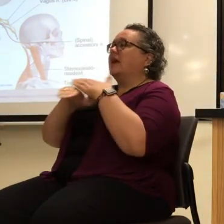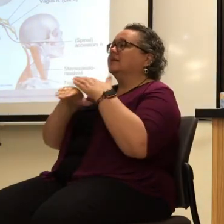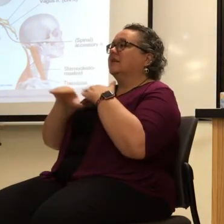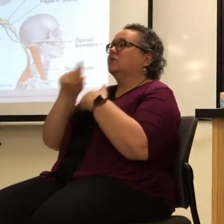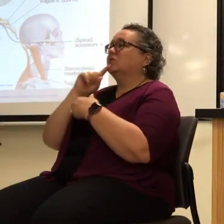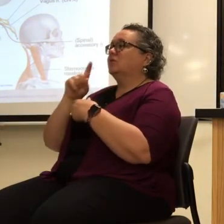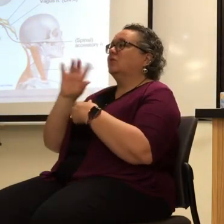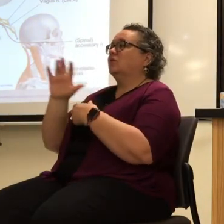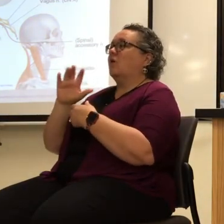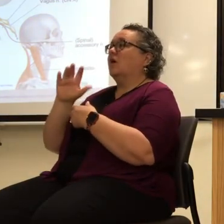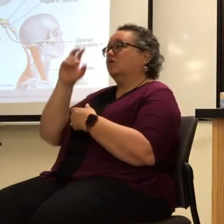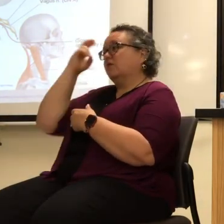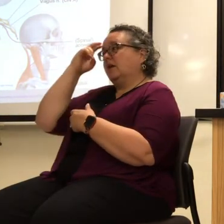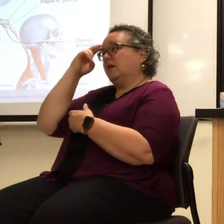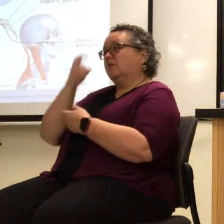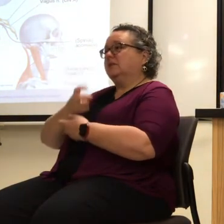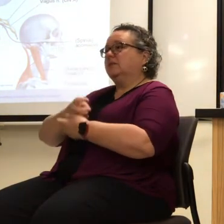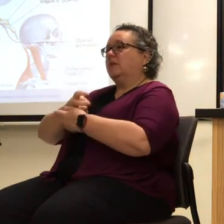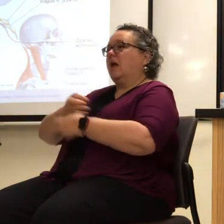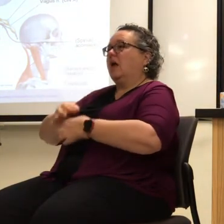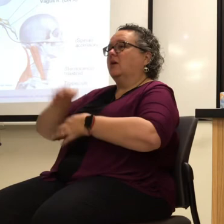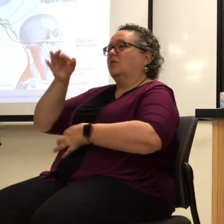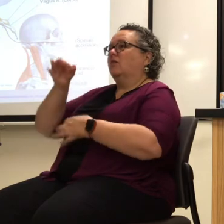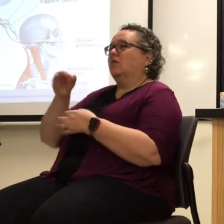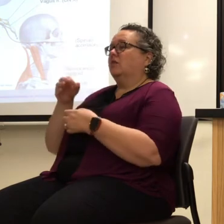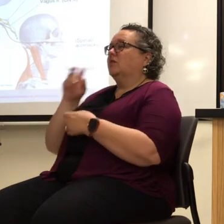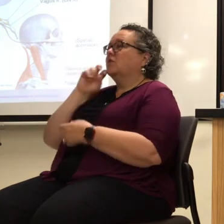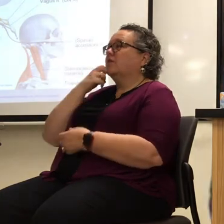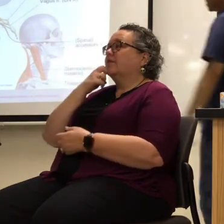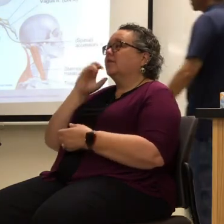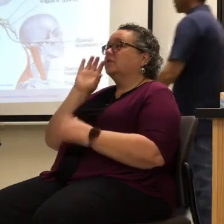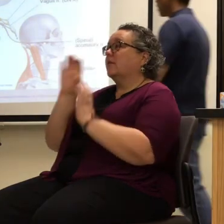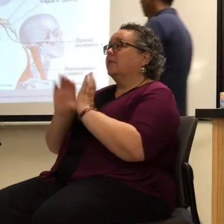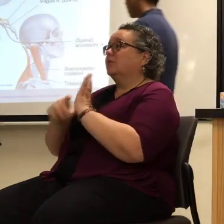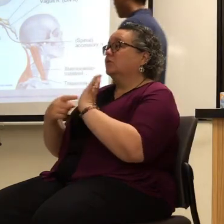nerves. So what the picture shows you is